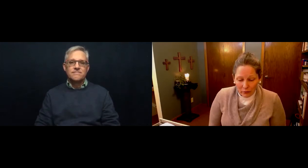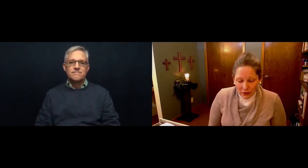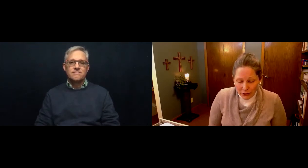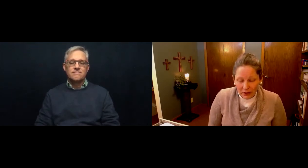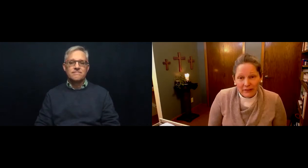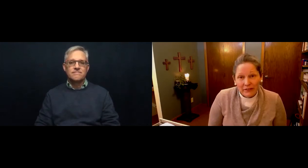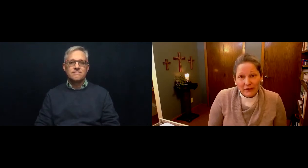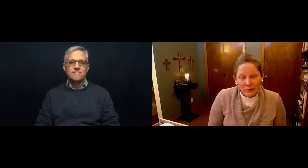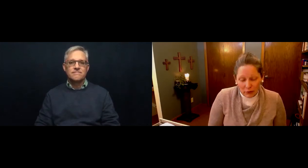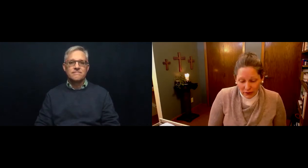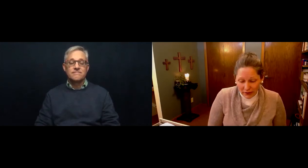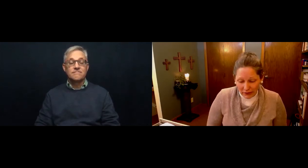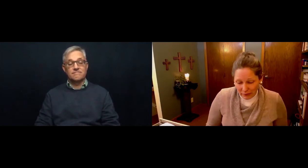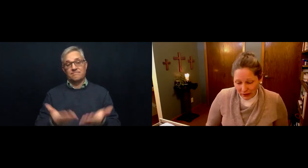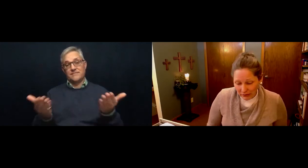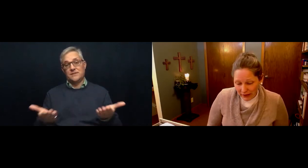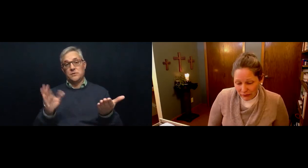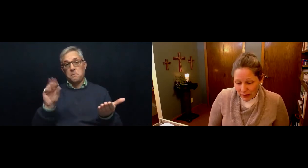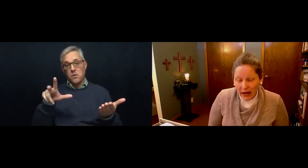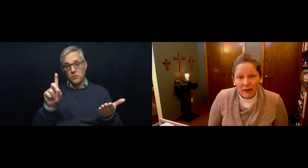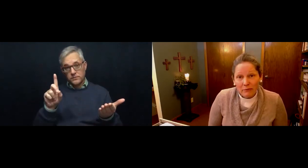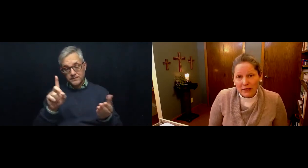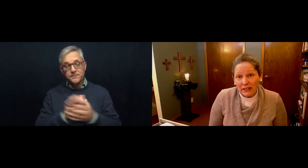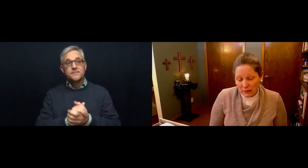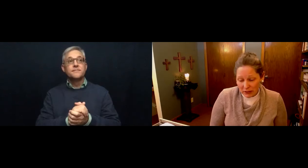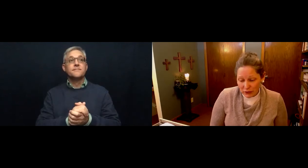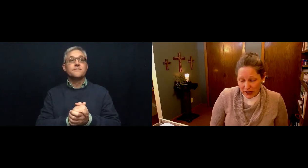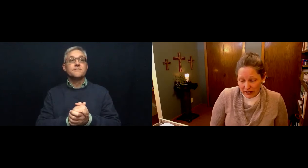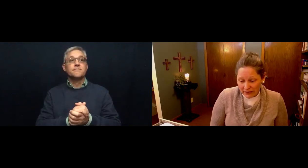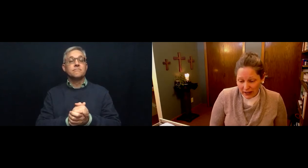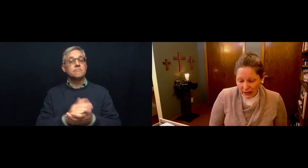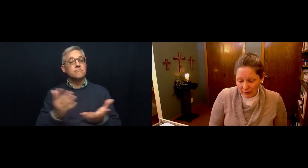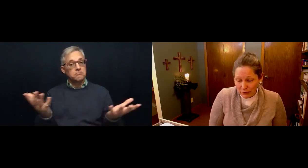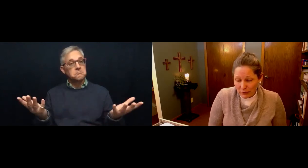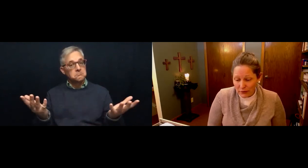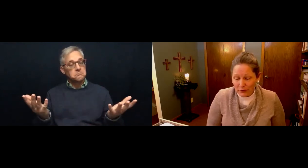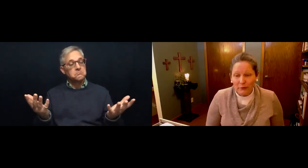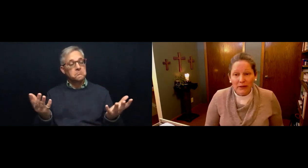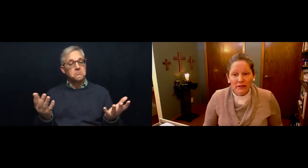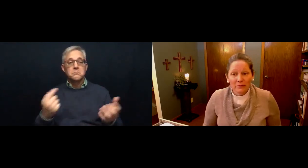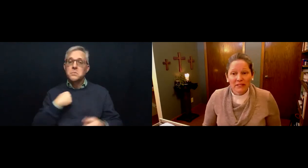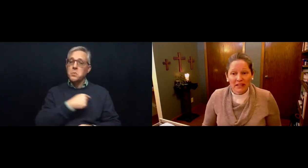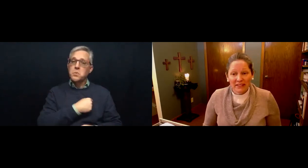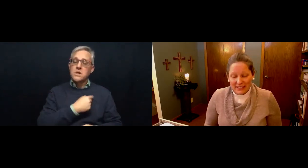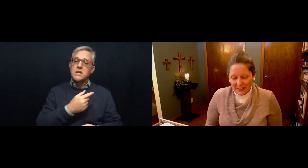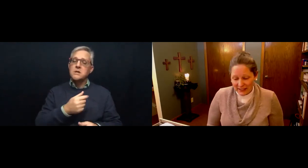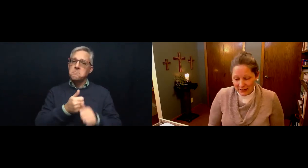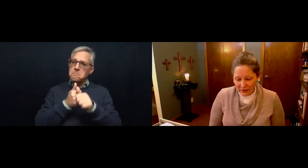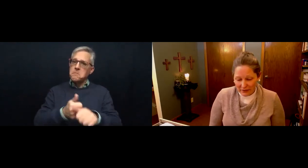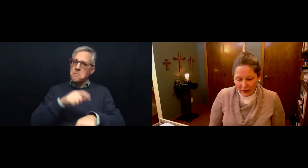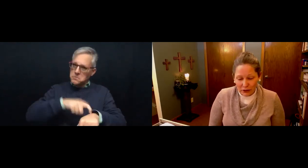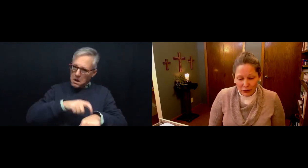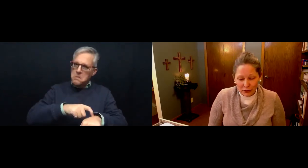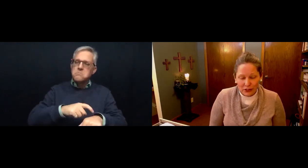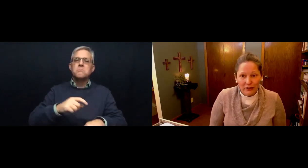In our worship life here at Bold or at Bread of Life, we have been keeping track of time through the rhythms and the seasons